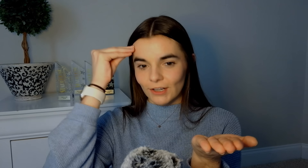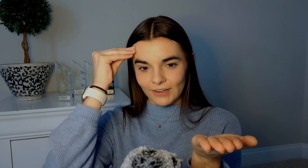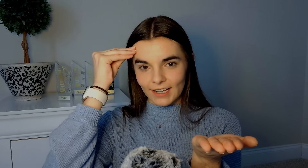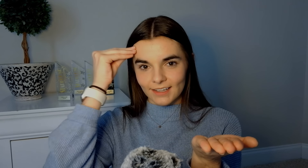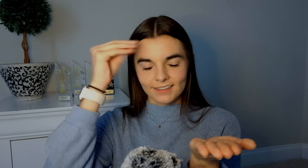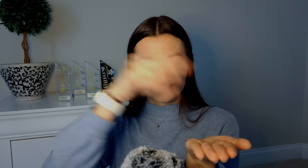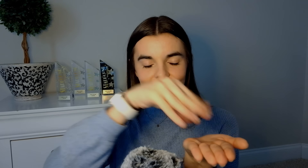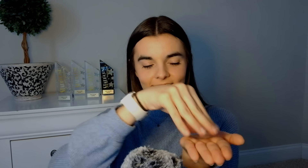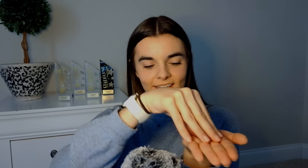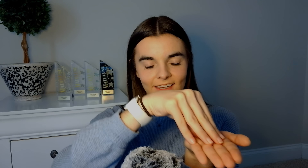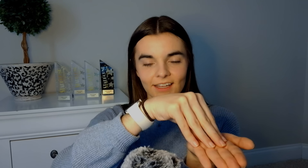learning.